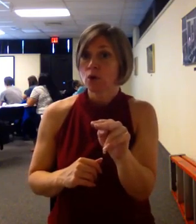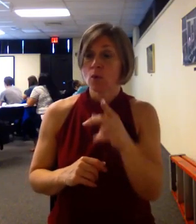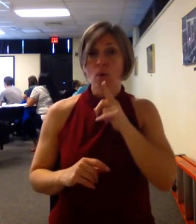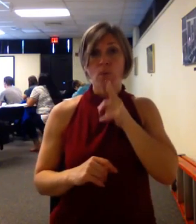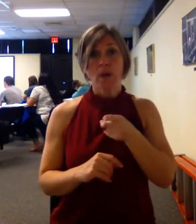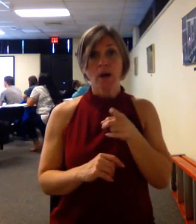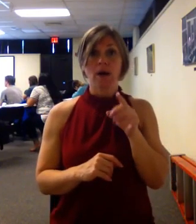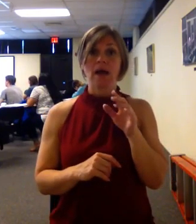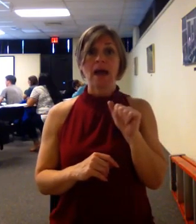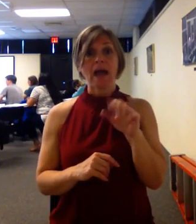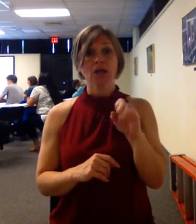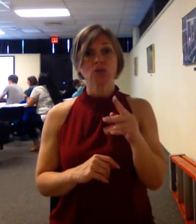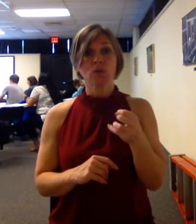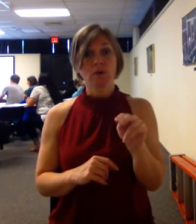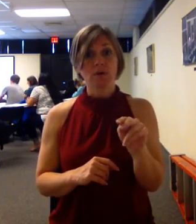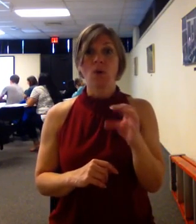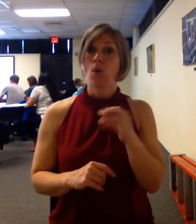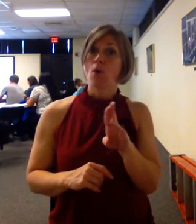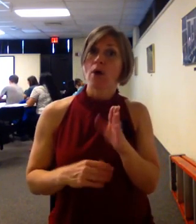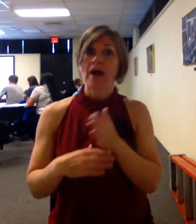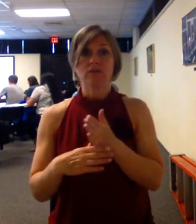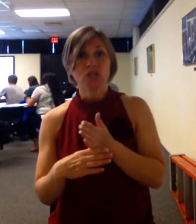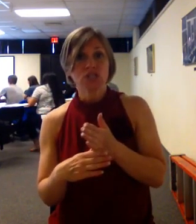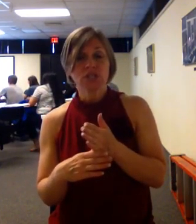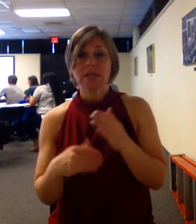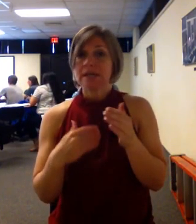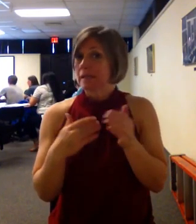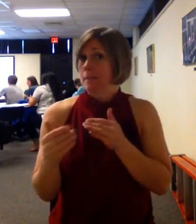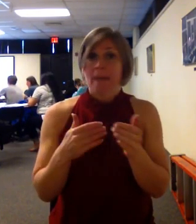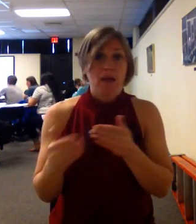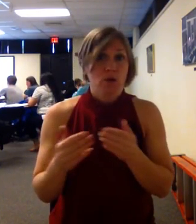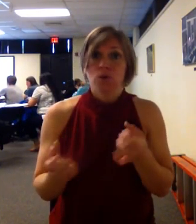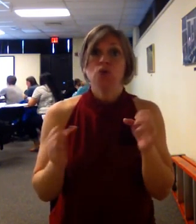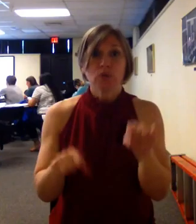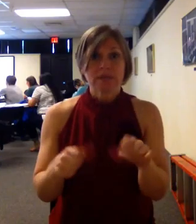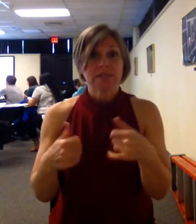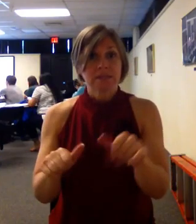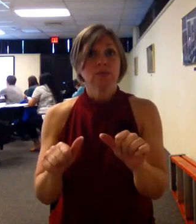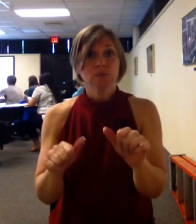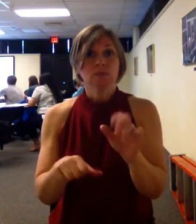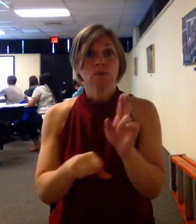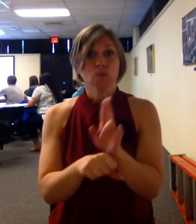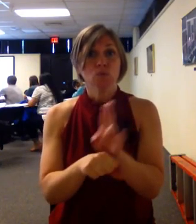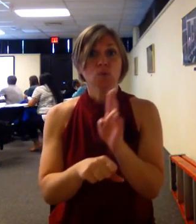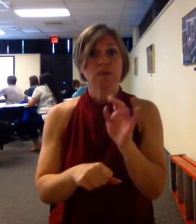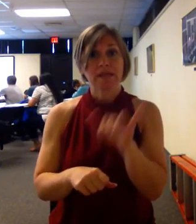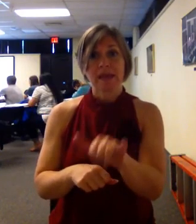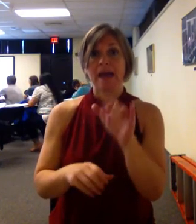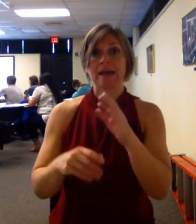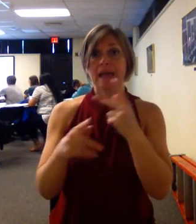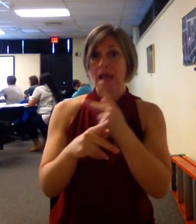return, whether it's an average of returns, it doesn't matter. You can still use then the calculation for coefficient of